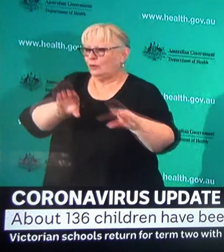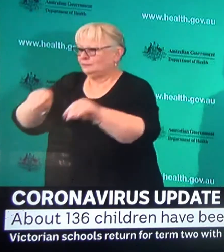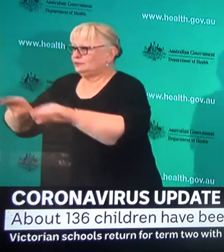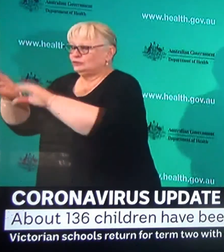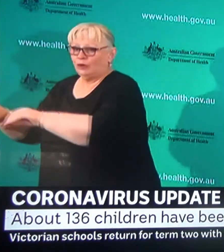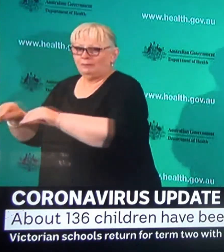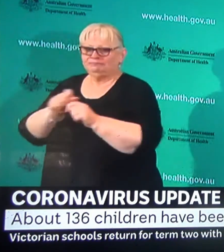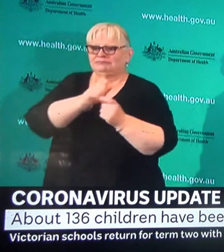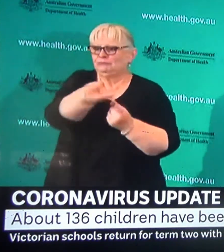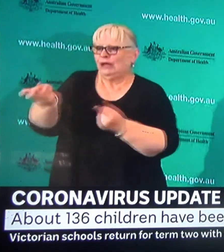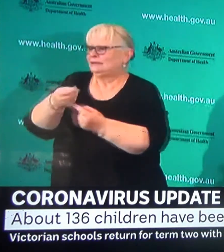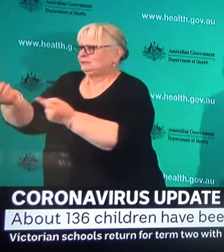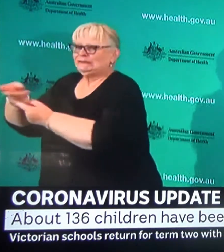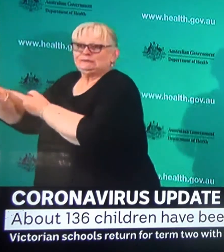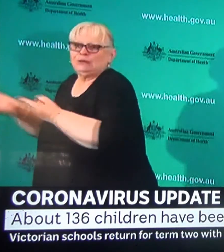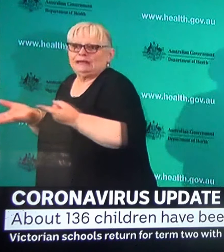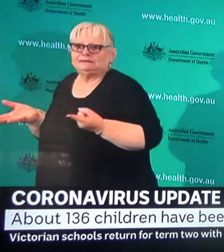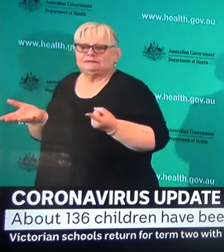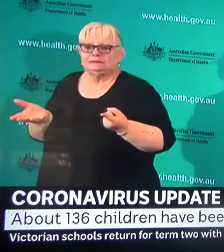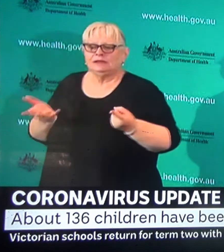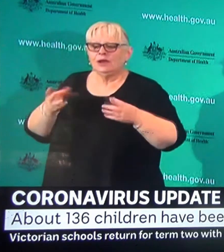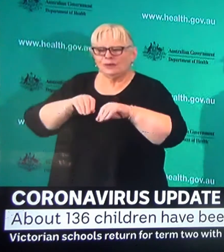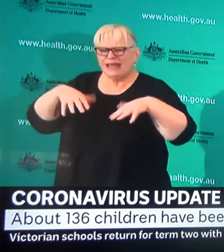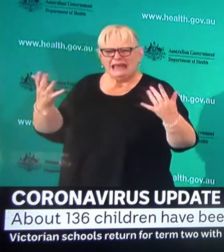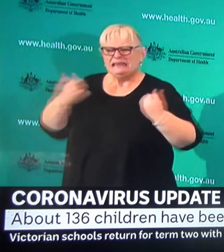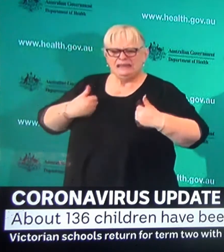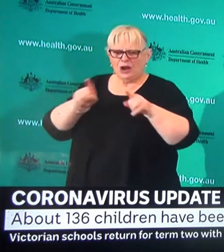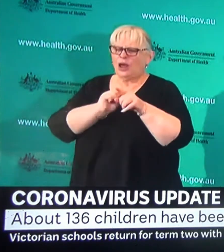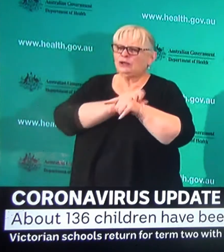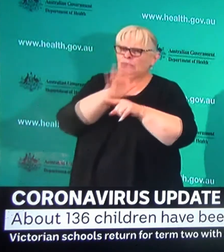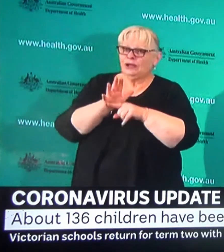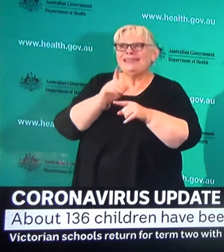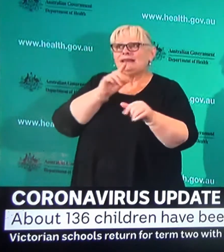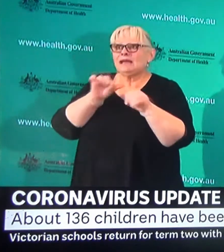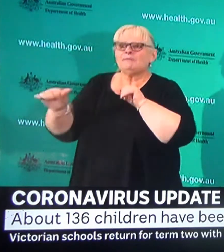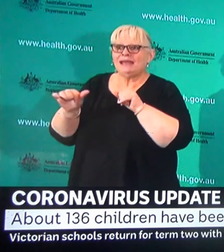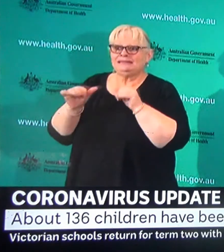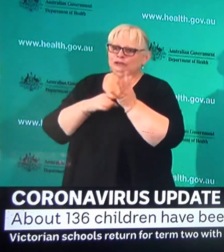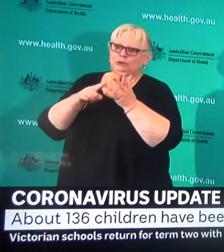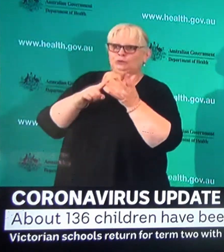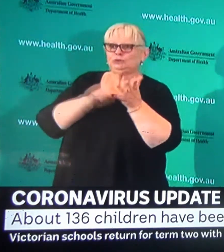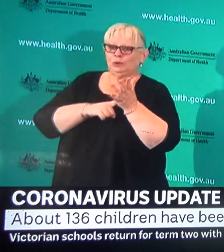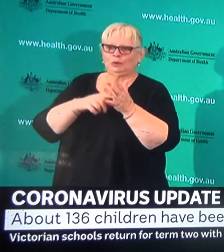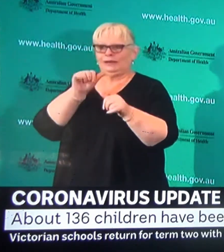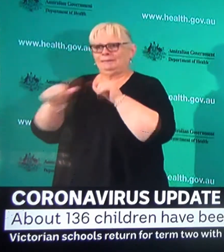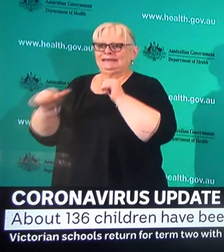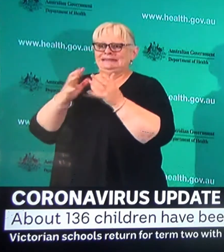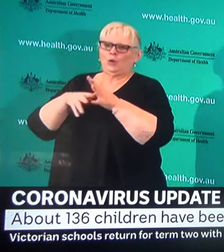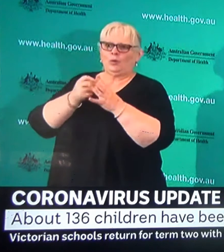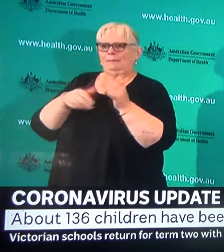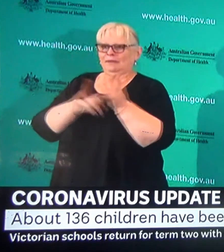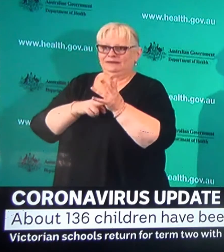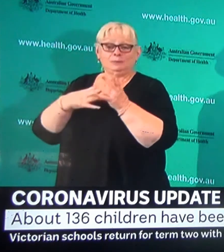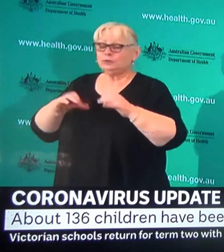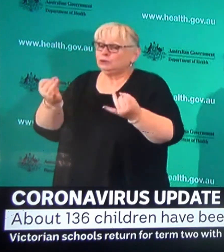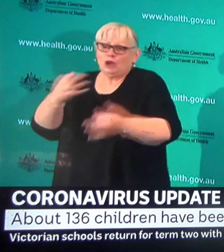transmission chains. And with any sort of infectious disease, that's our fundamental weapon at the moment, absence of a